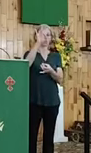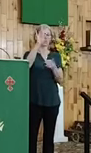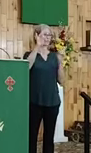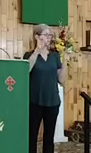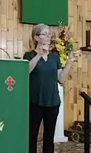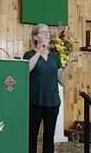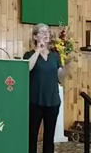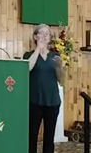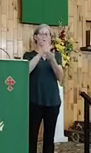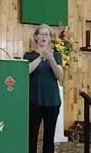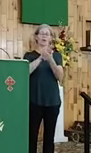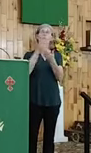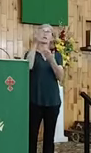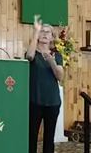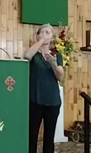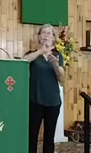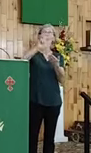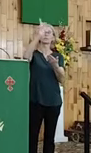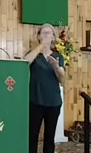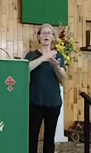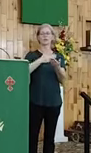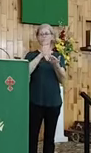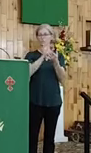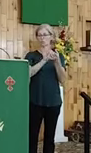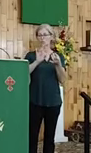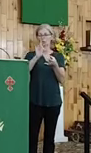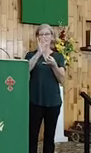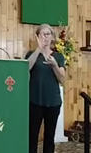Praise the Lord my